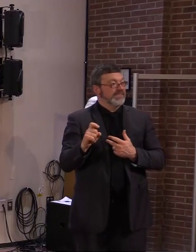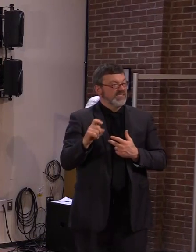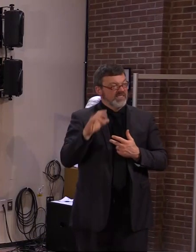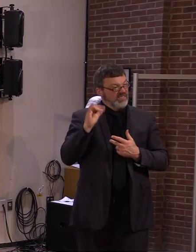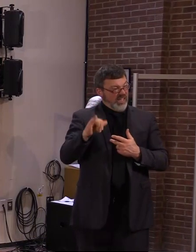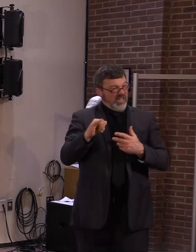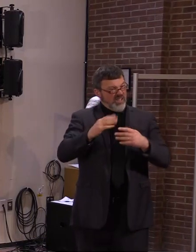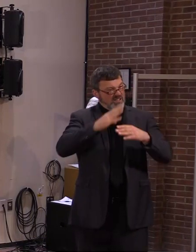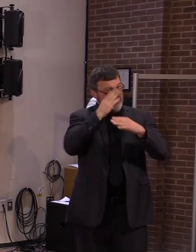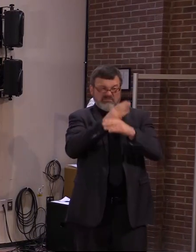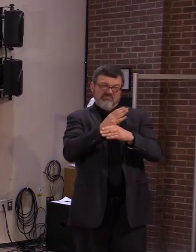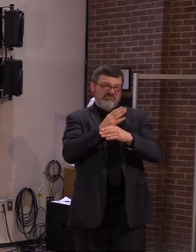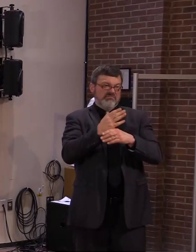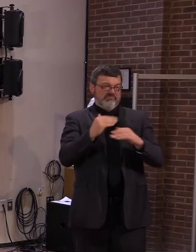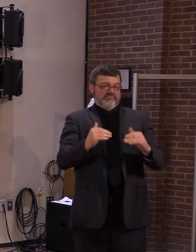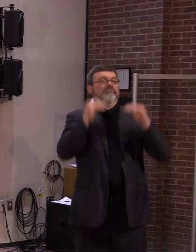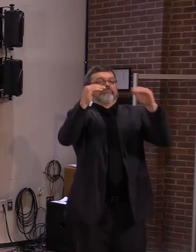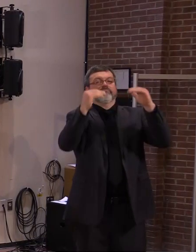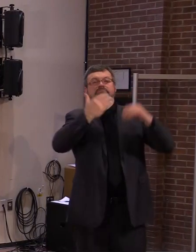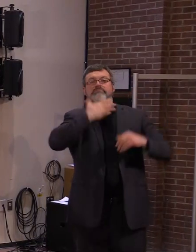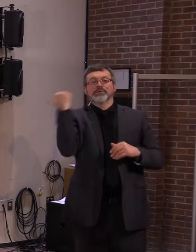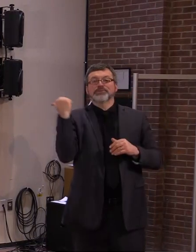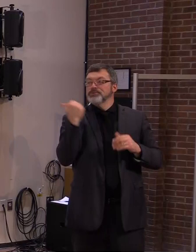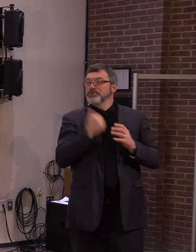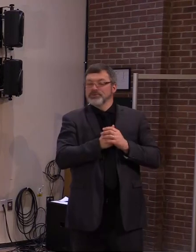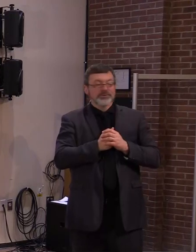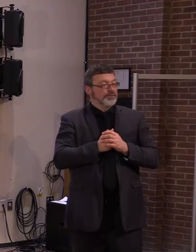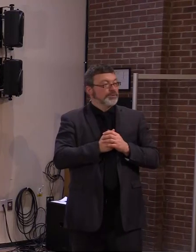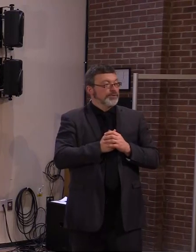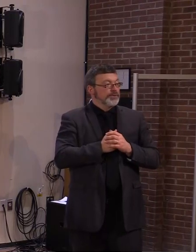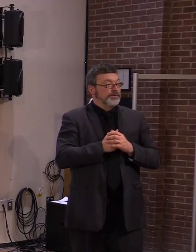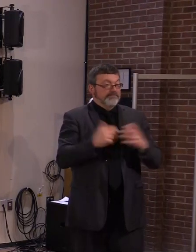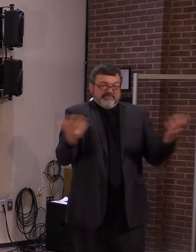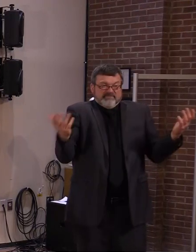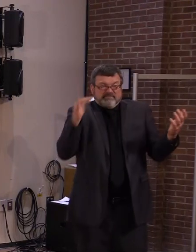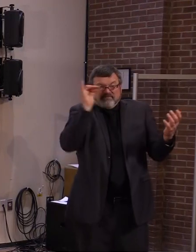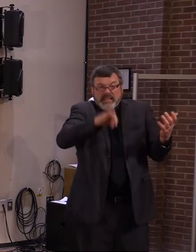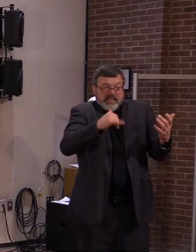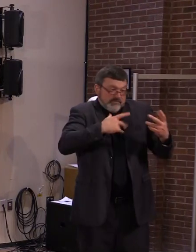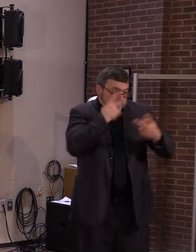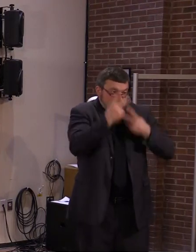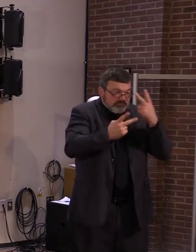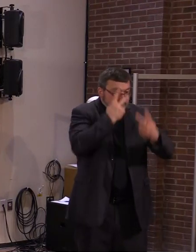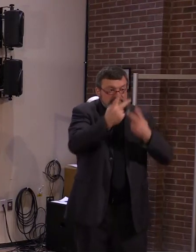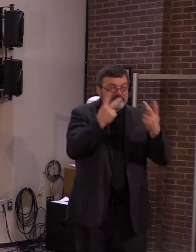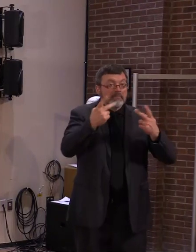once hoped, and because we didn't have the data to back that up or support it.